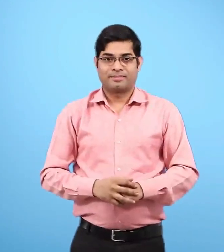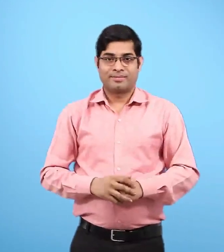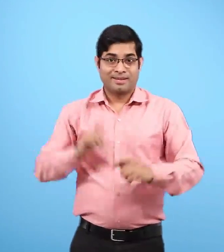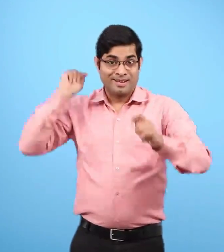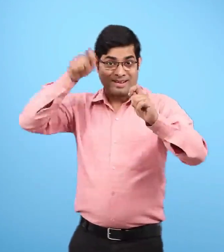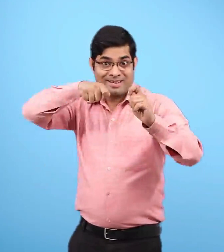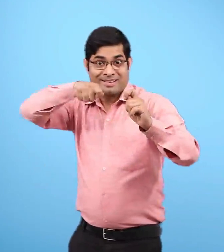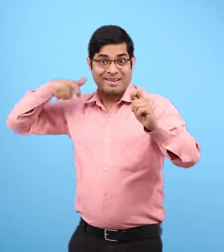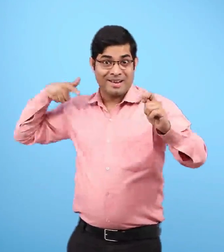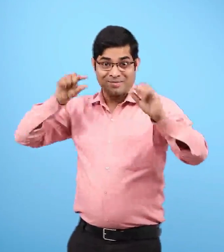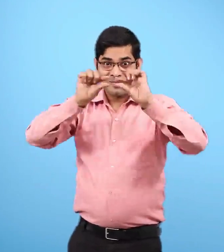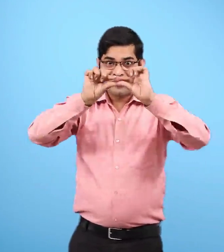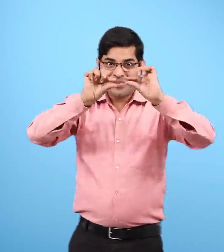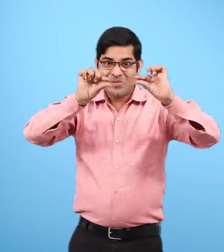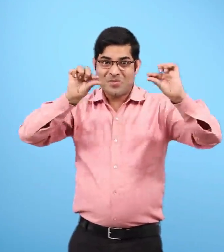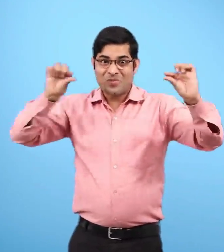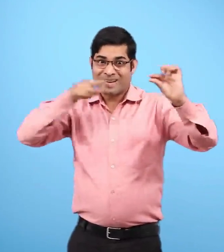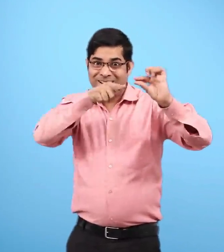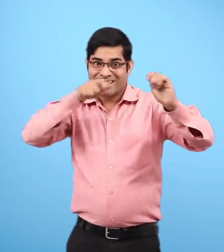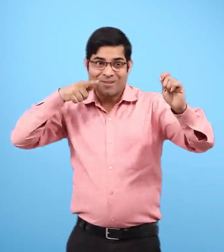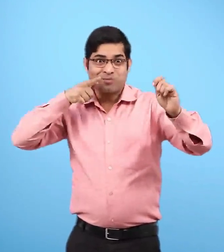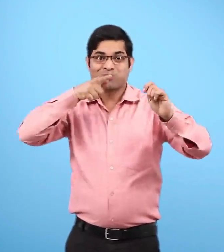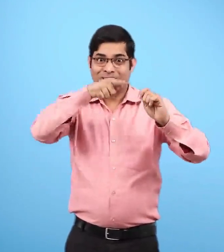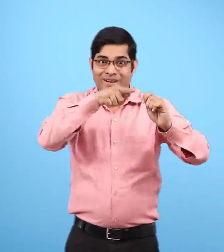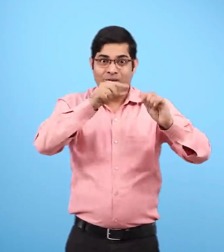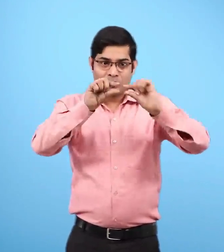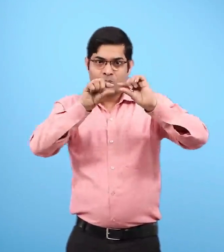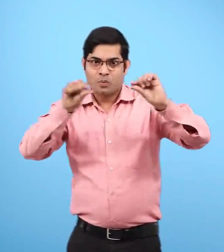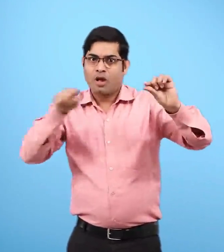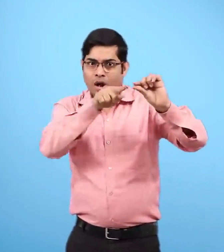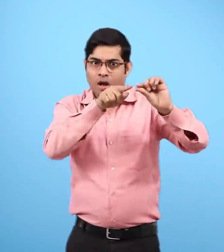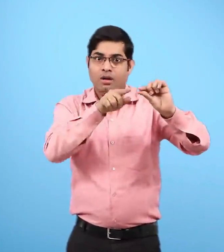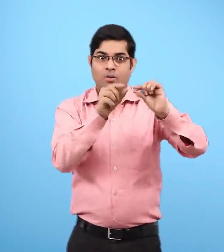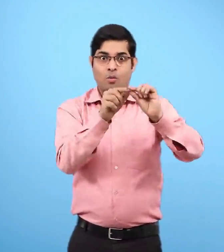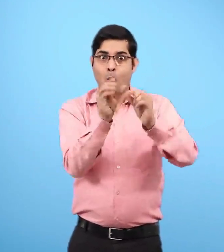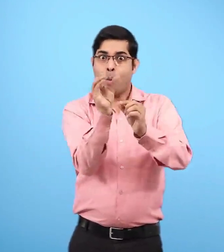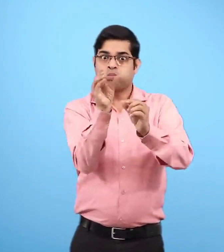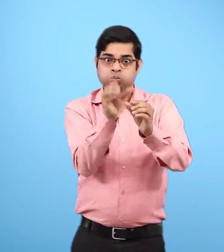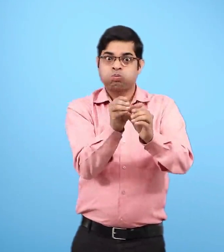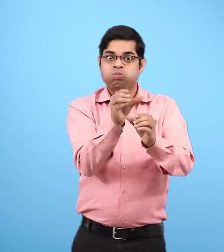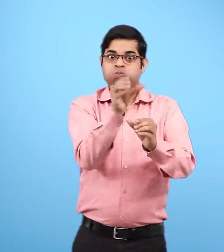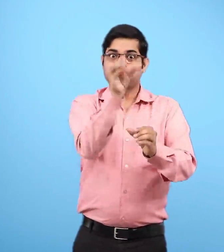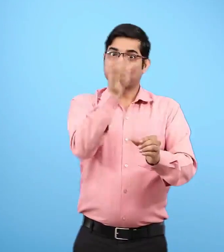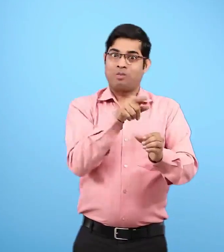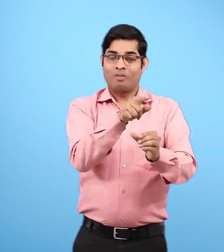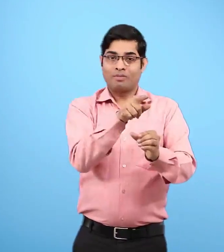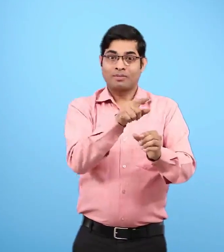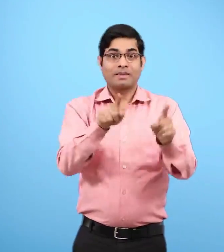Part 3, Picture 1 shows 2 arrows. Arrow 1 is as